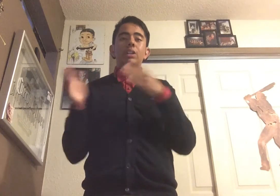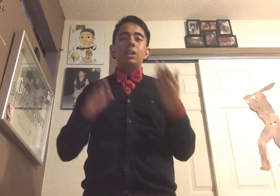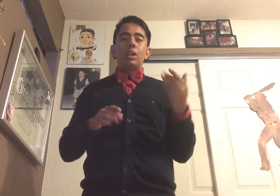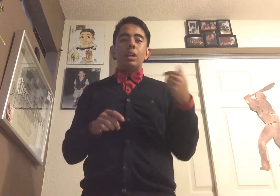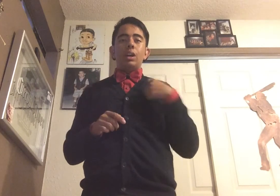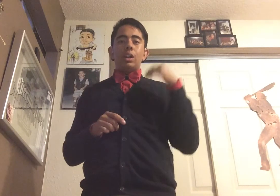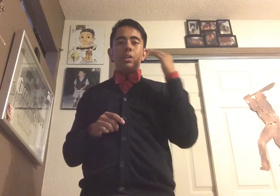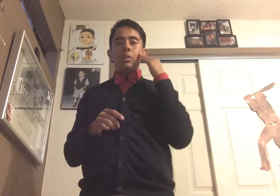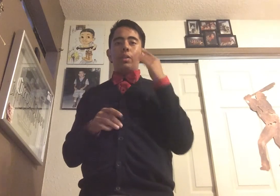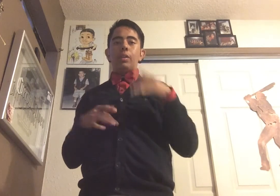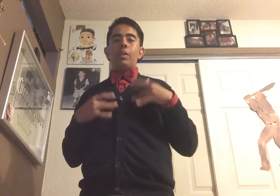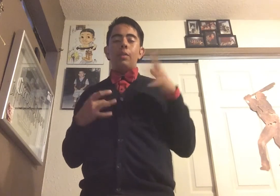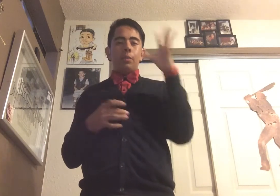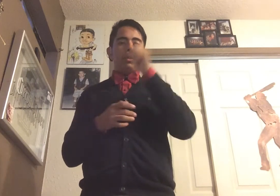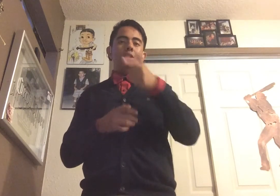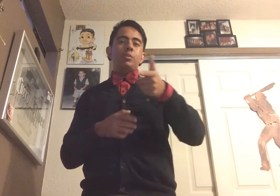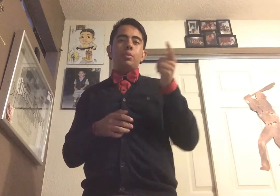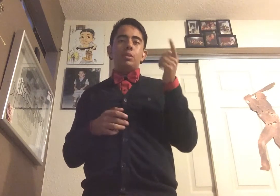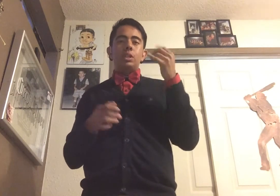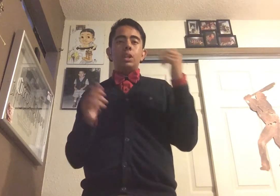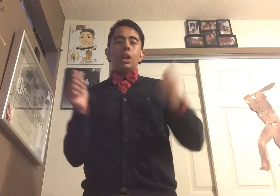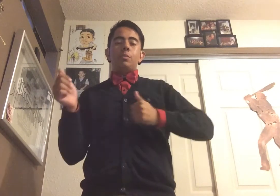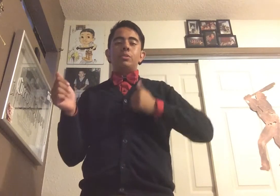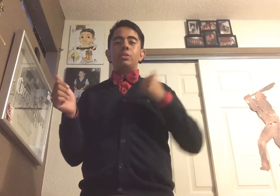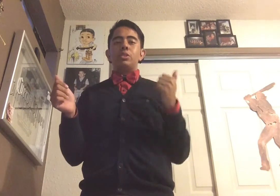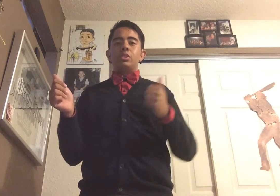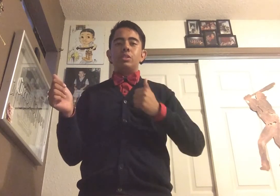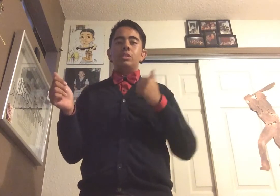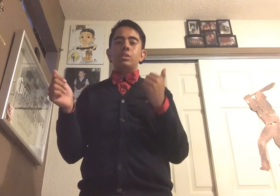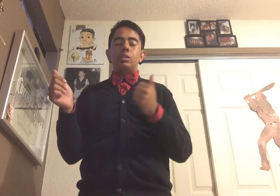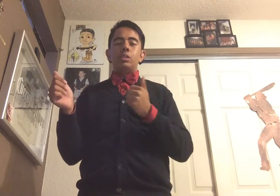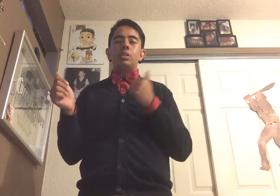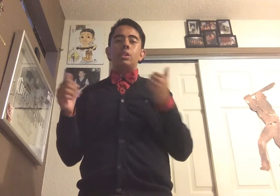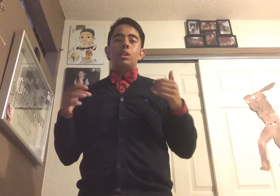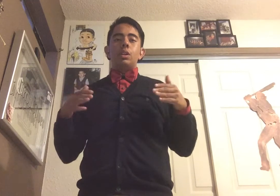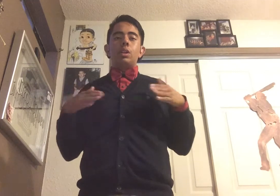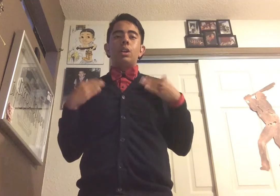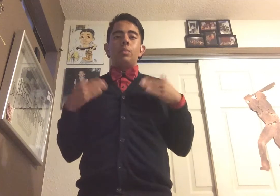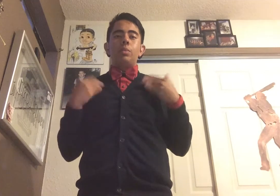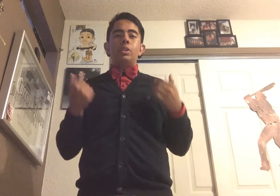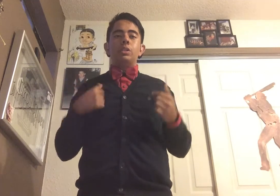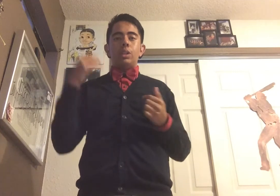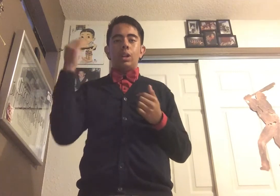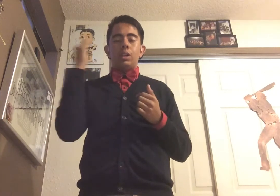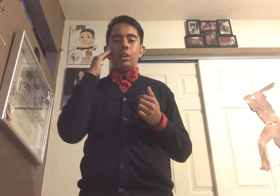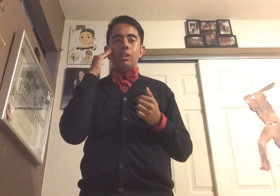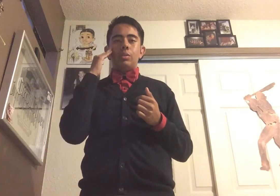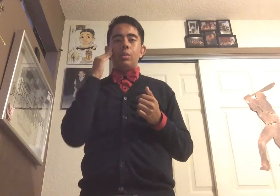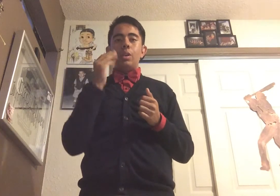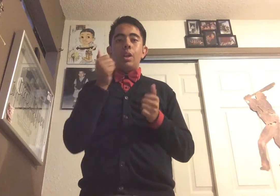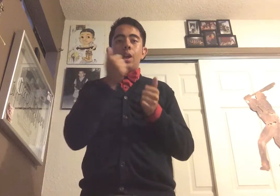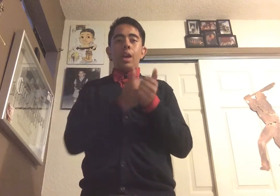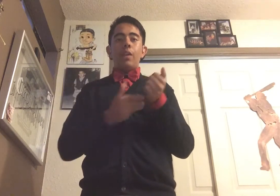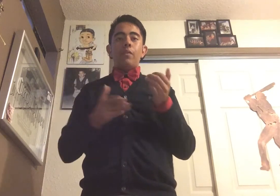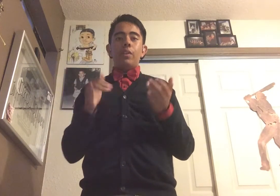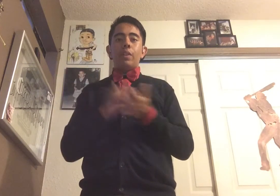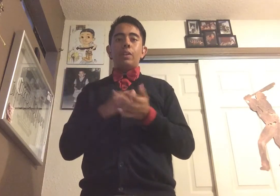die, know I lived and missed some bullets. I'm gonna pursue the happiness, and I know everything